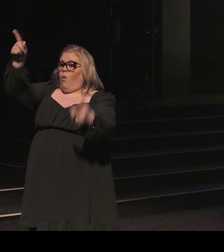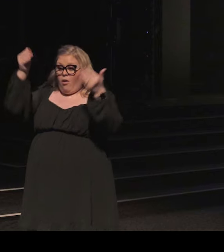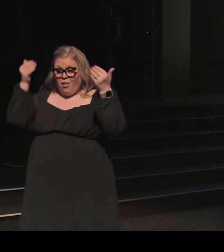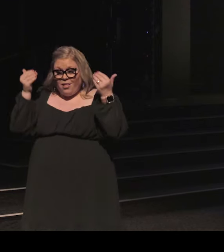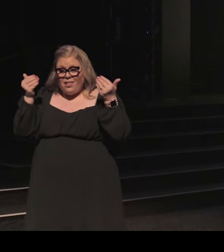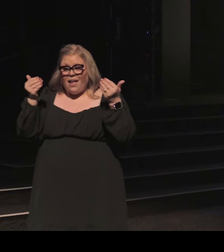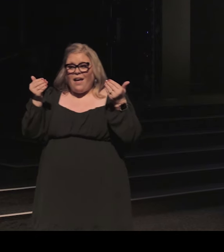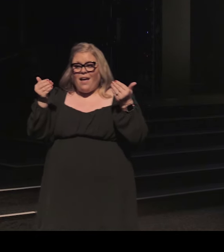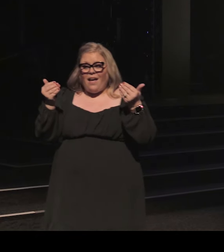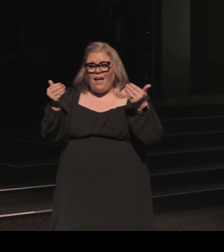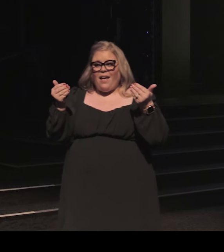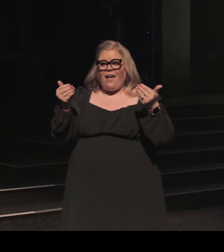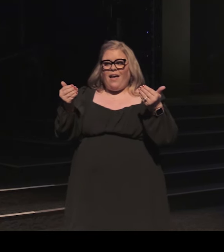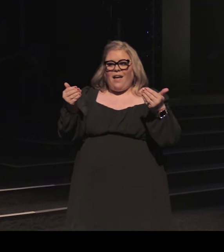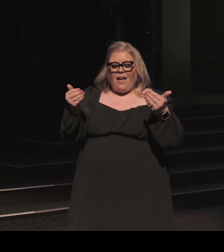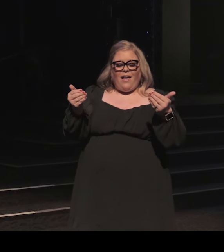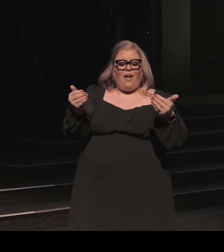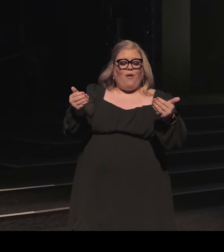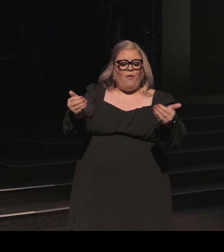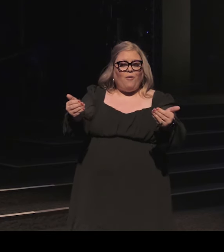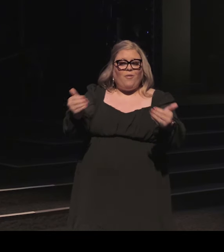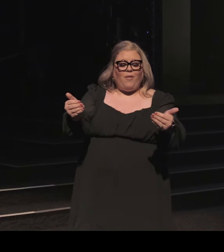fates allow.